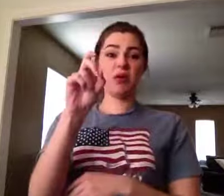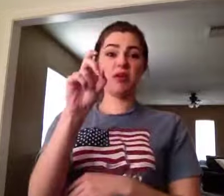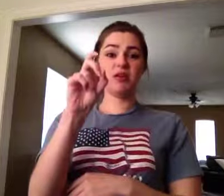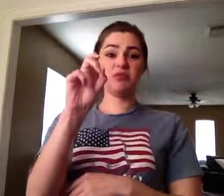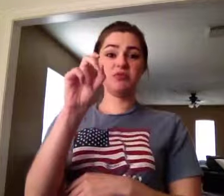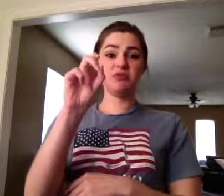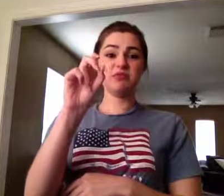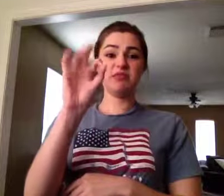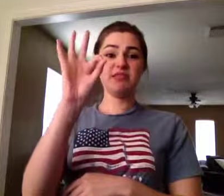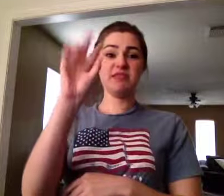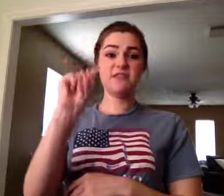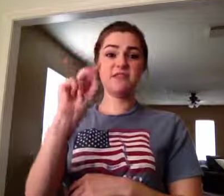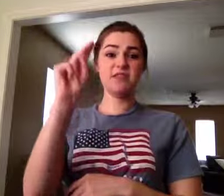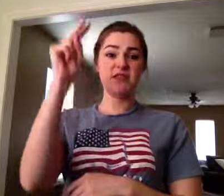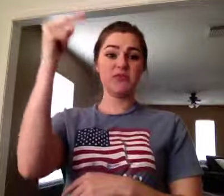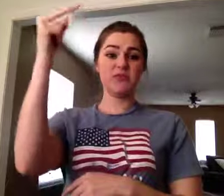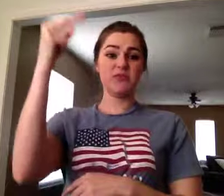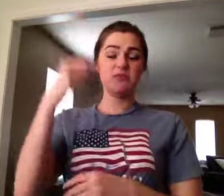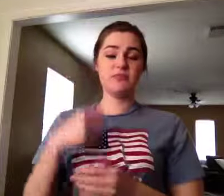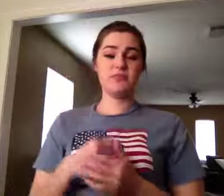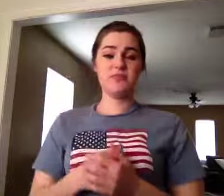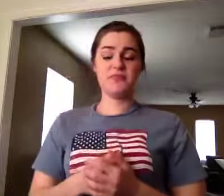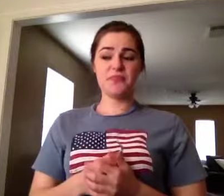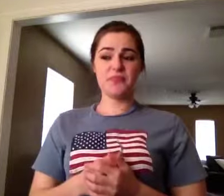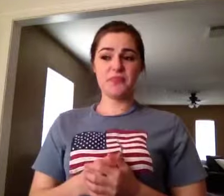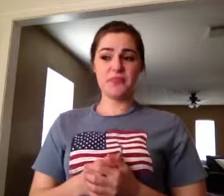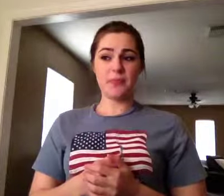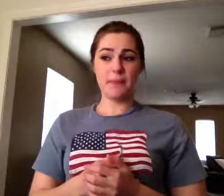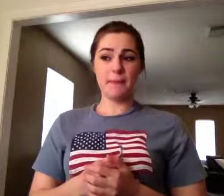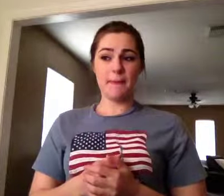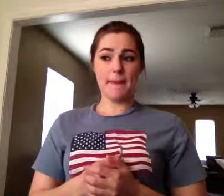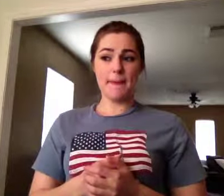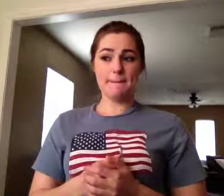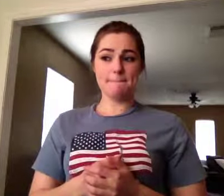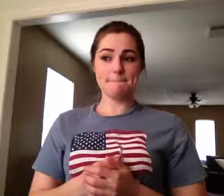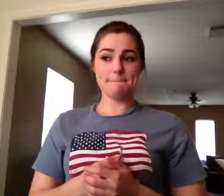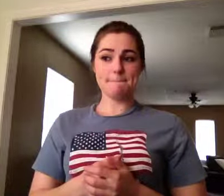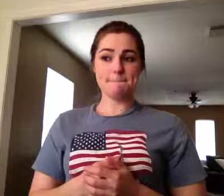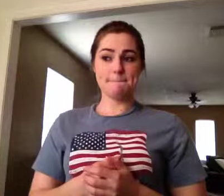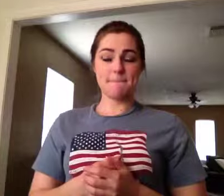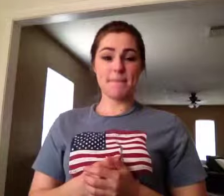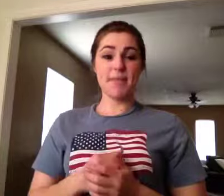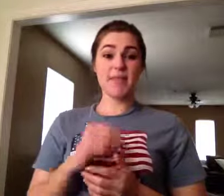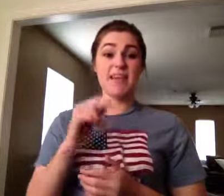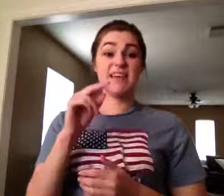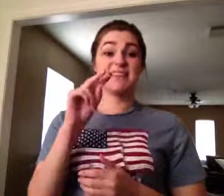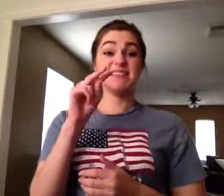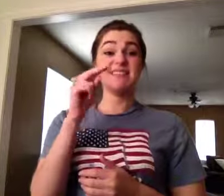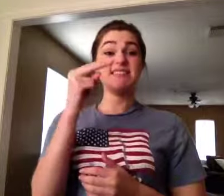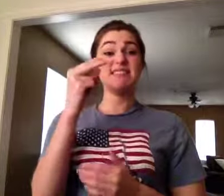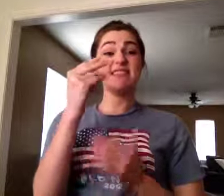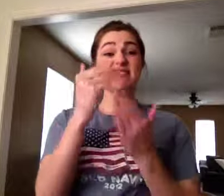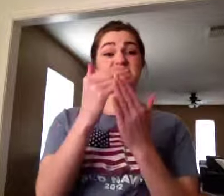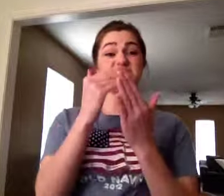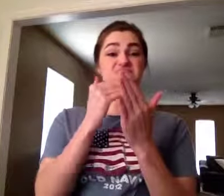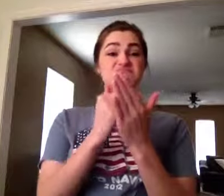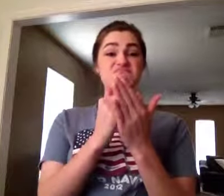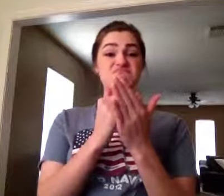Finding the area is the first step to calculate the cost for the cement. The second step is to use that new volume formula